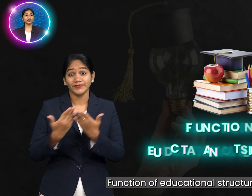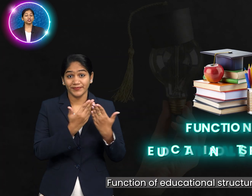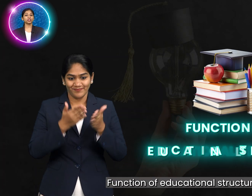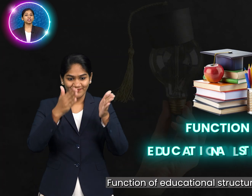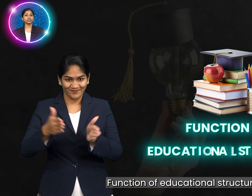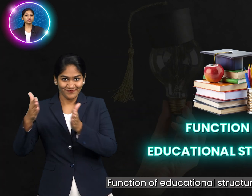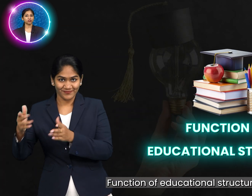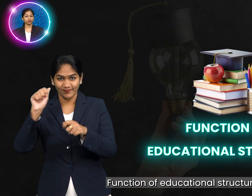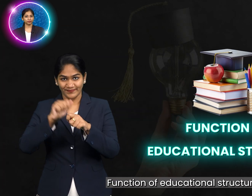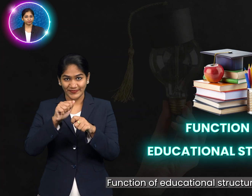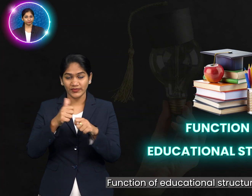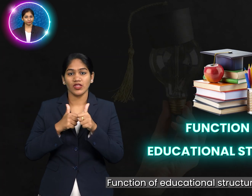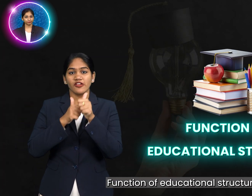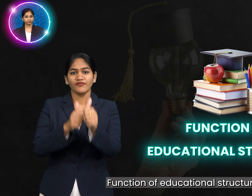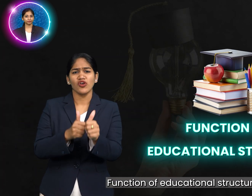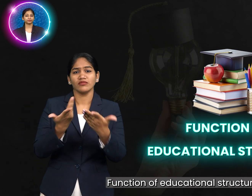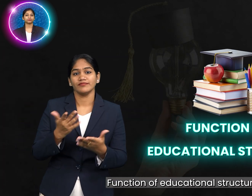Function of educational structure.